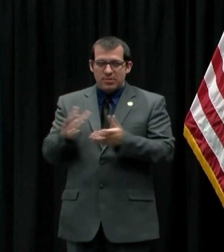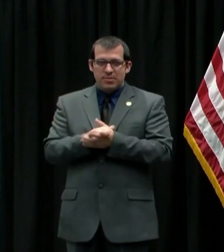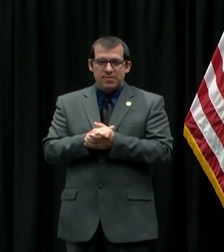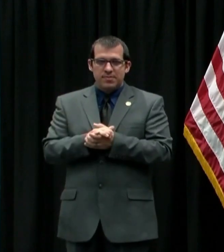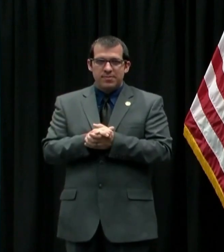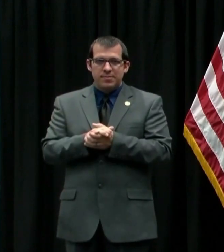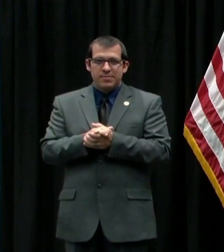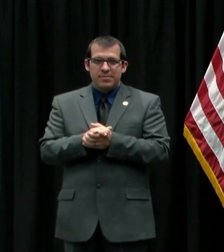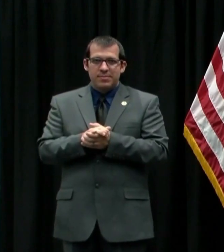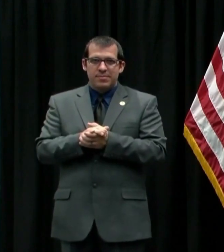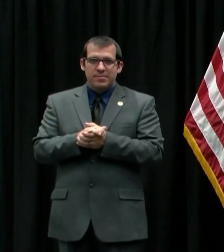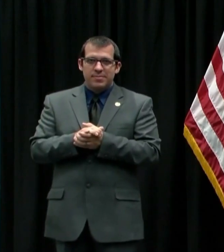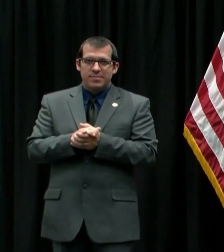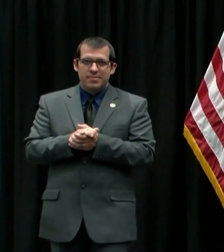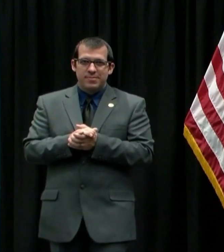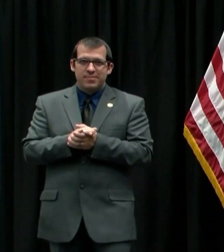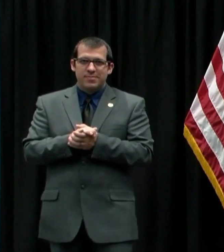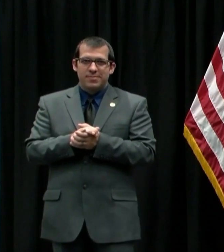Well,